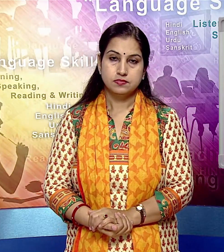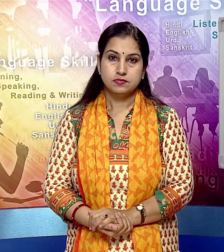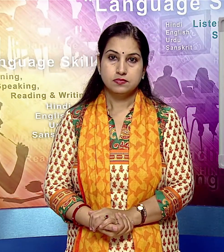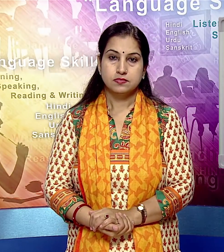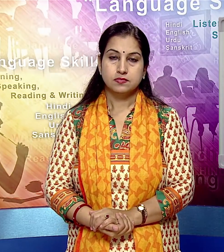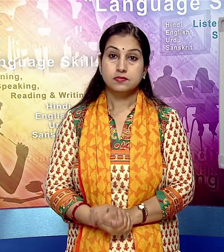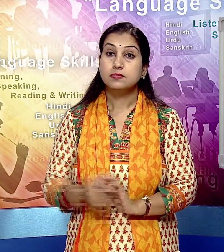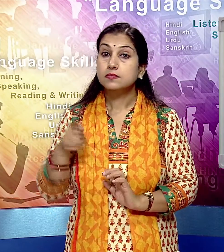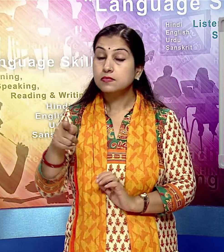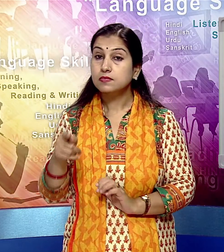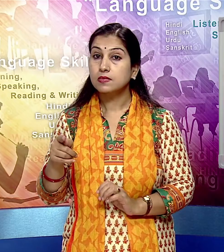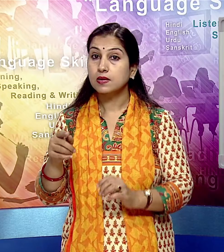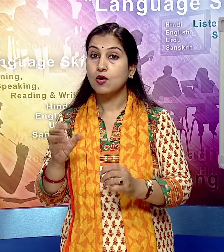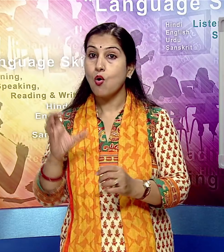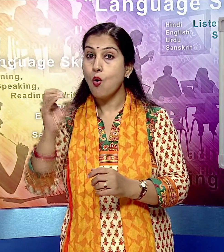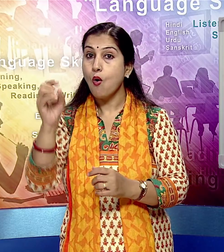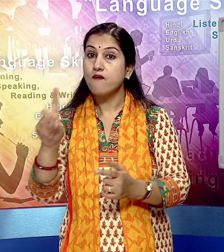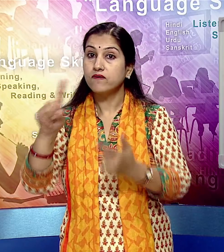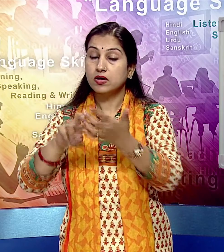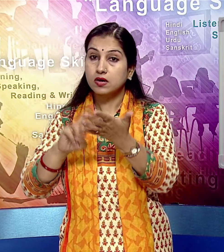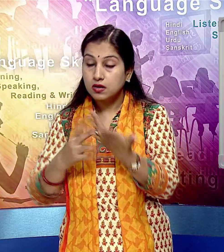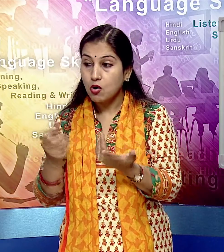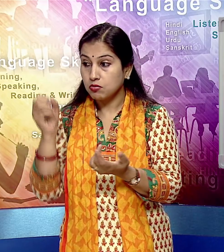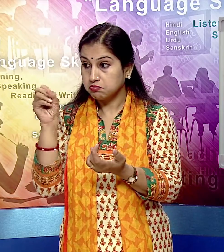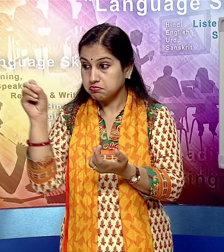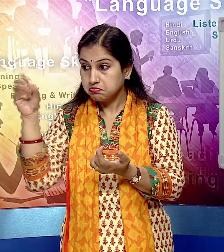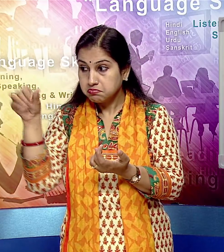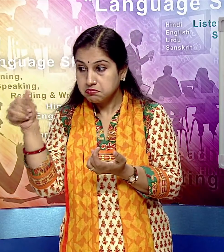cost of microwave and electricity is high,